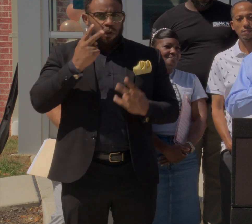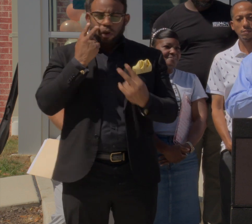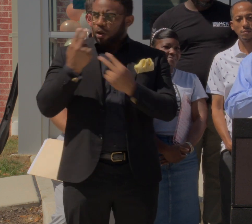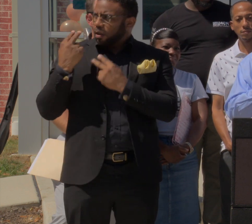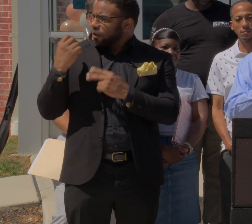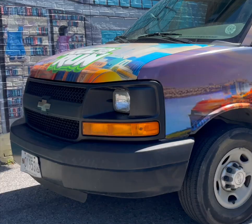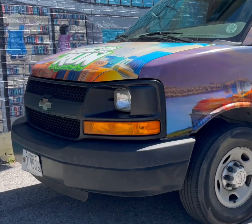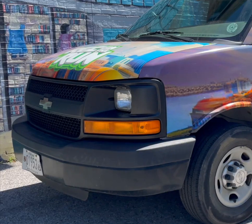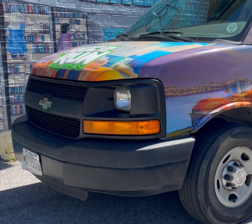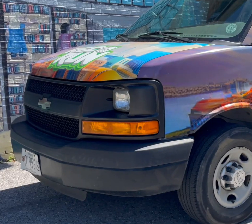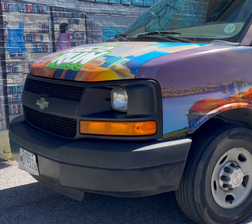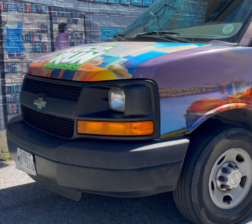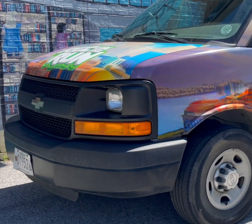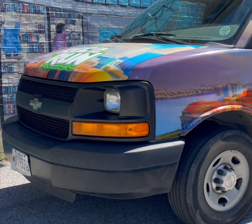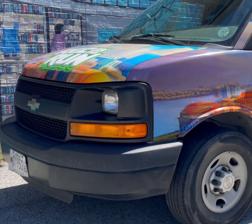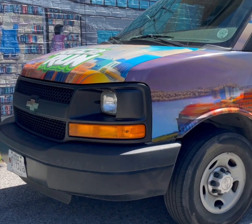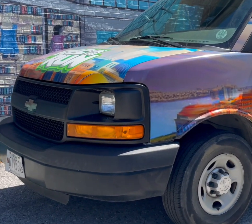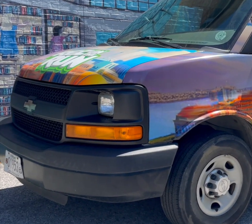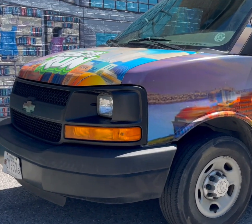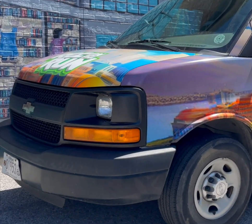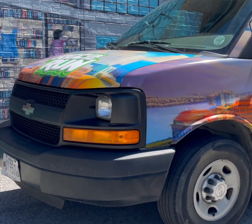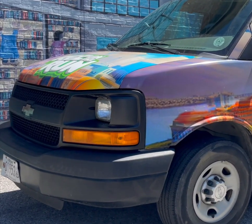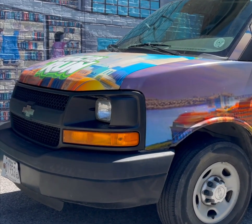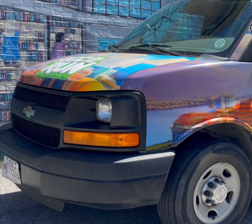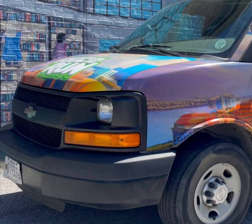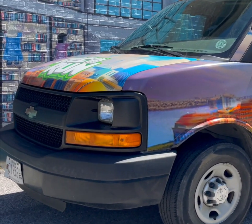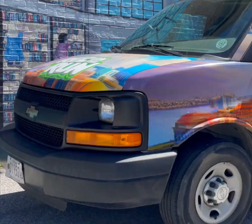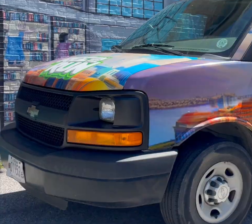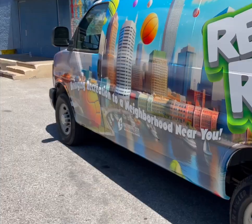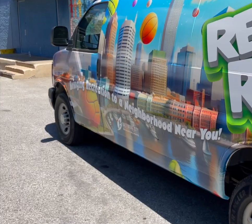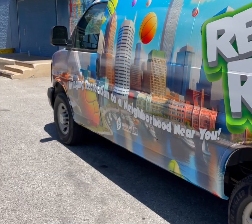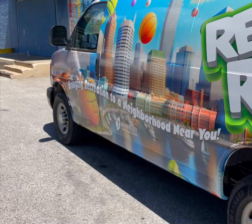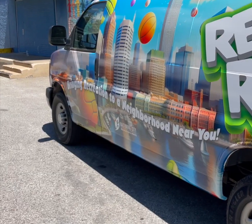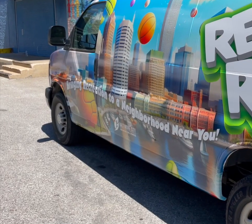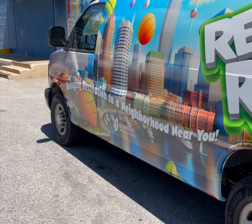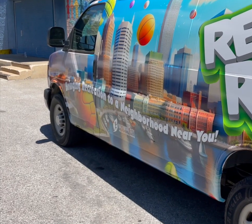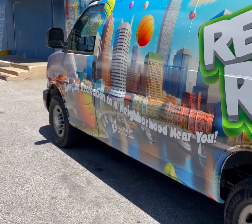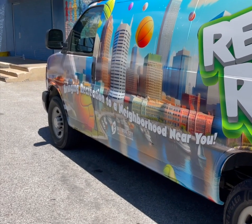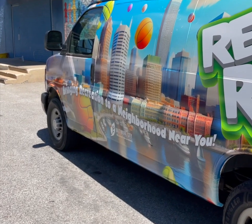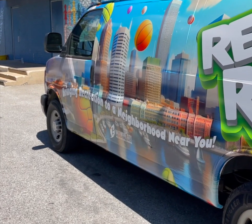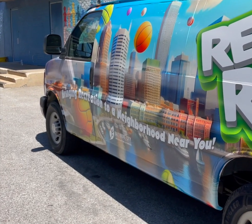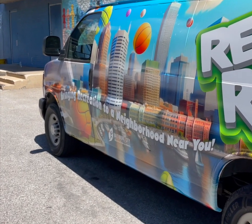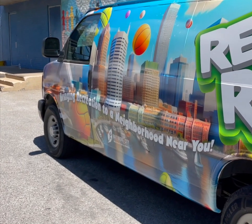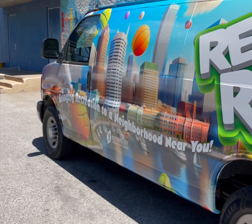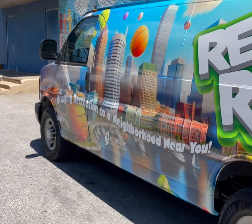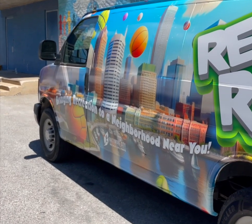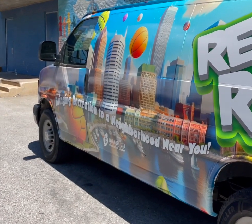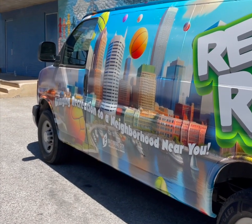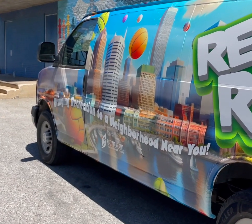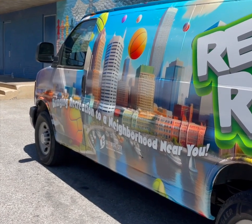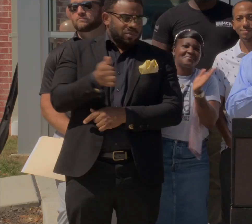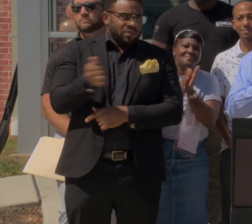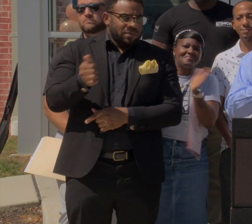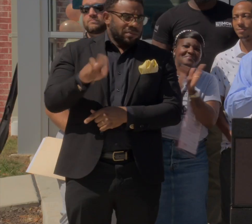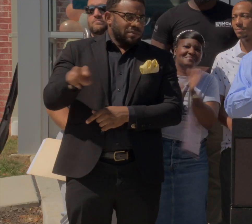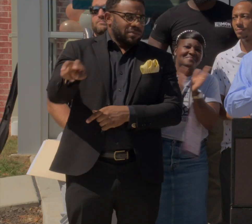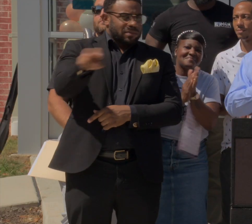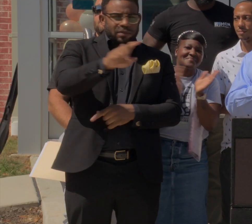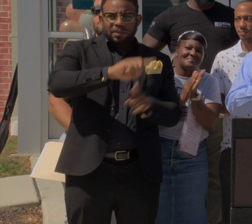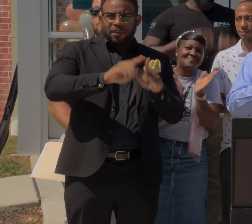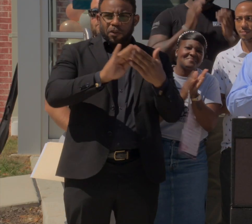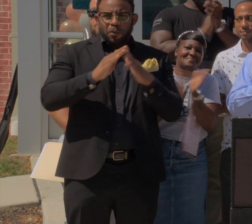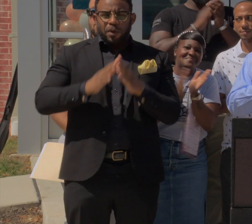behind me, we have this newly wrapped van called Rec on the Run. That's our new mobile rec van that will be going around in different